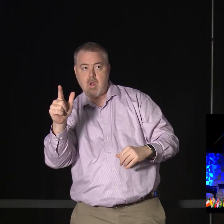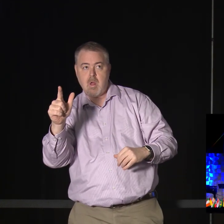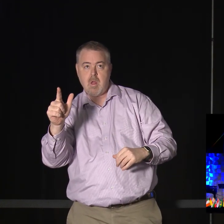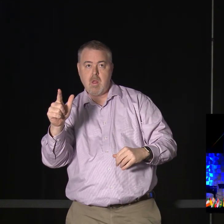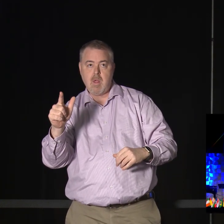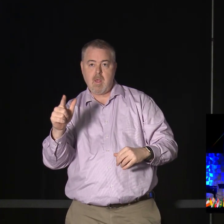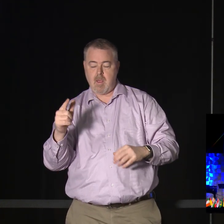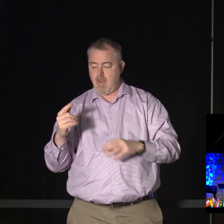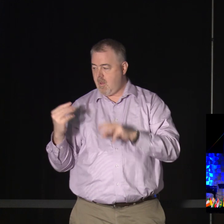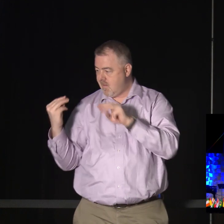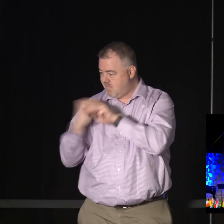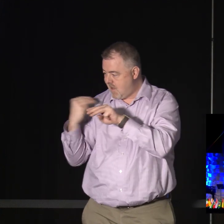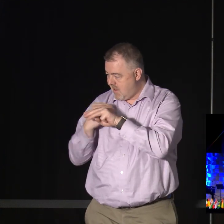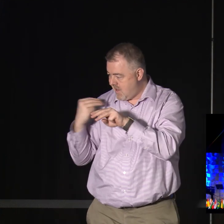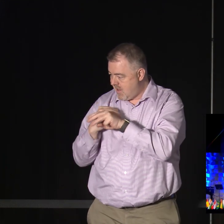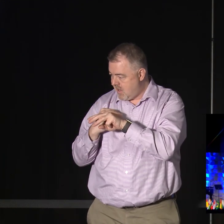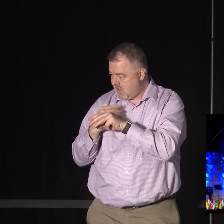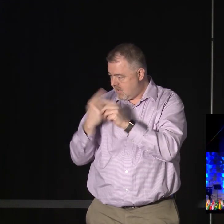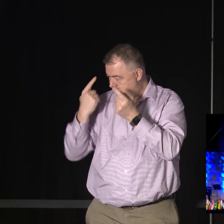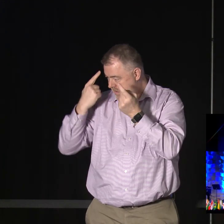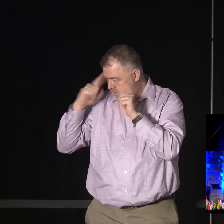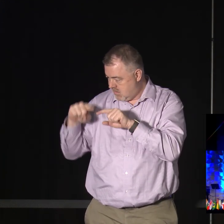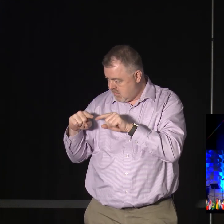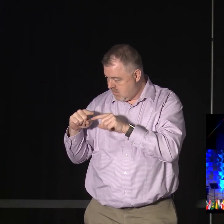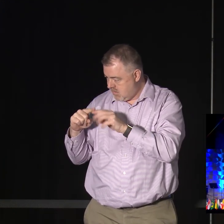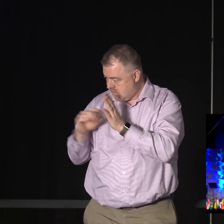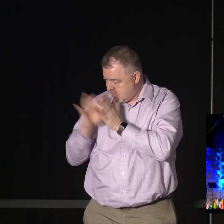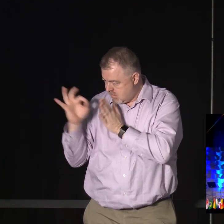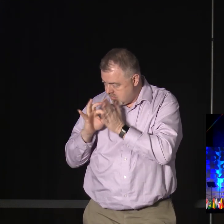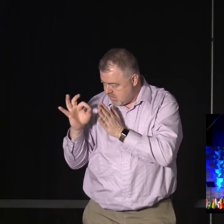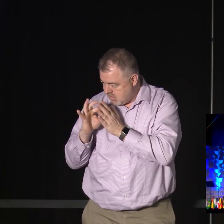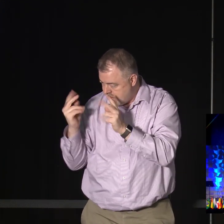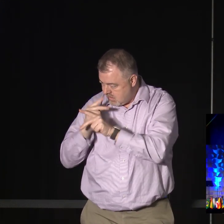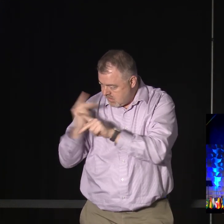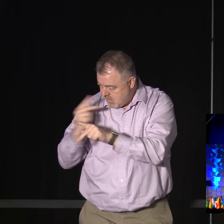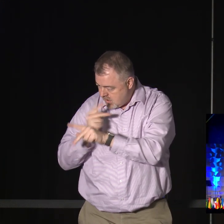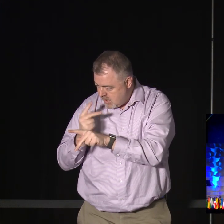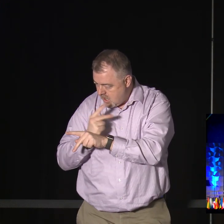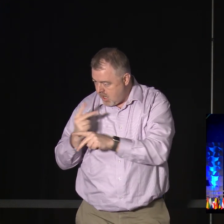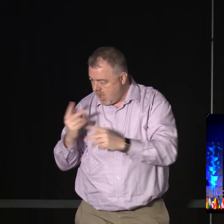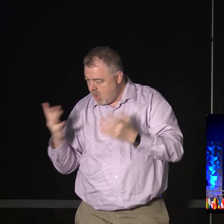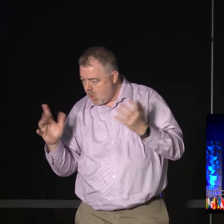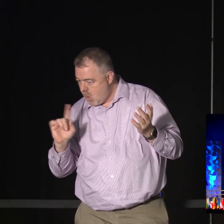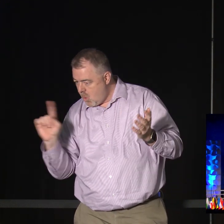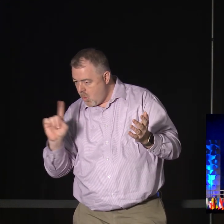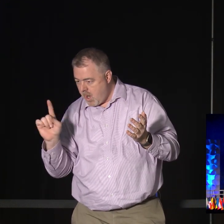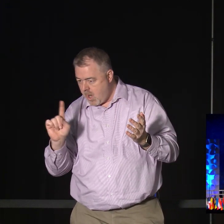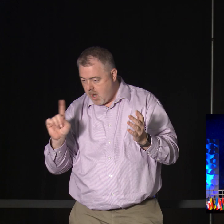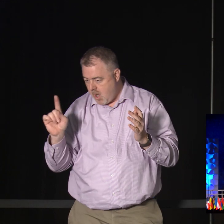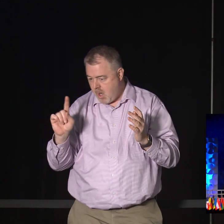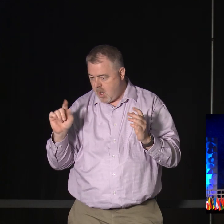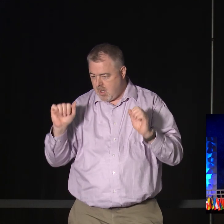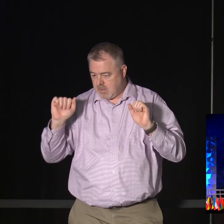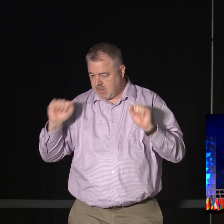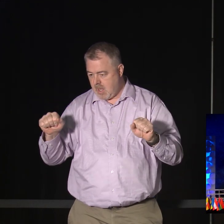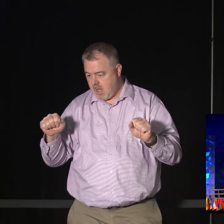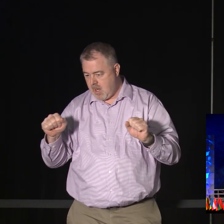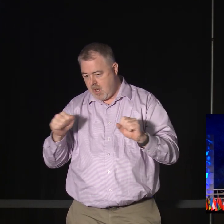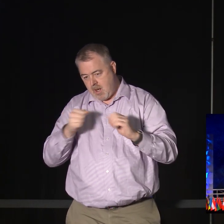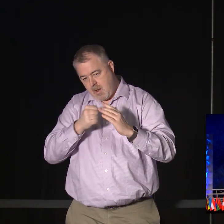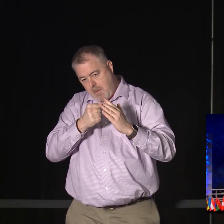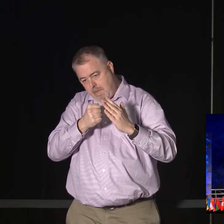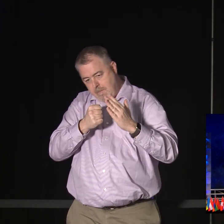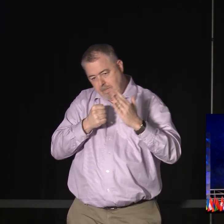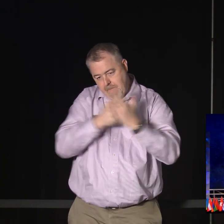some mathematicians together and they begin to calculate just at what points they can apply